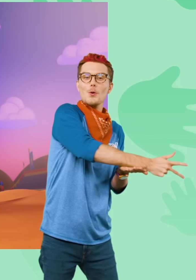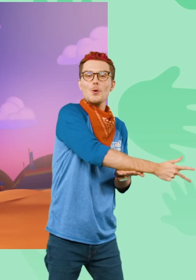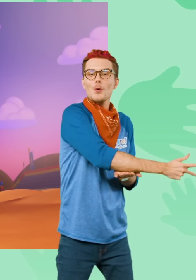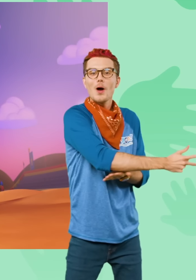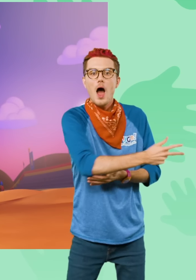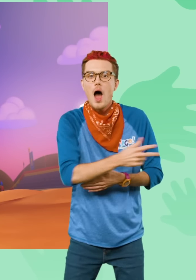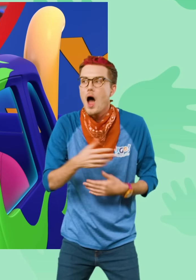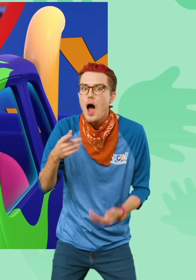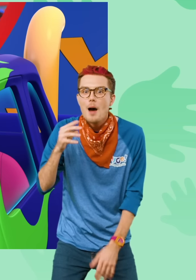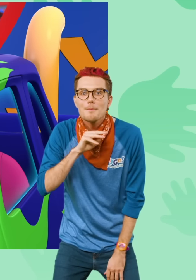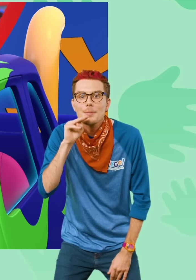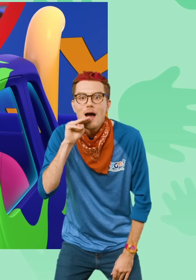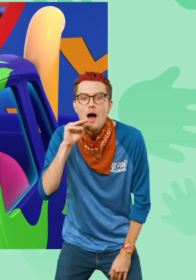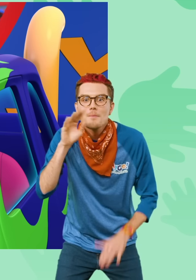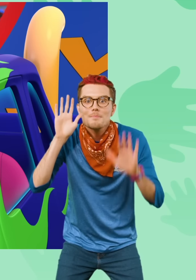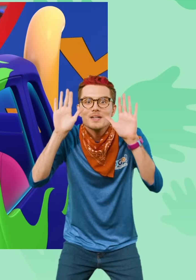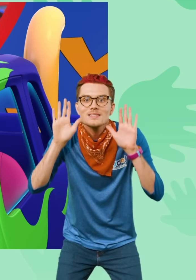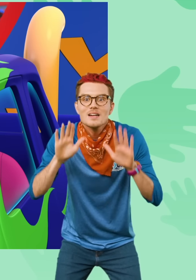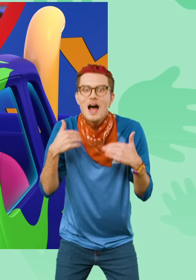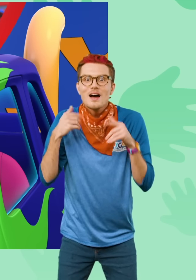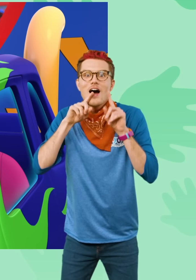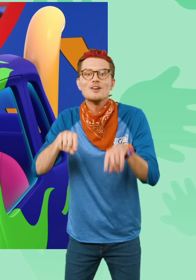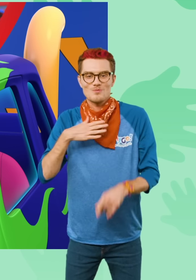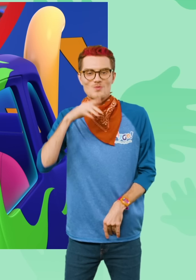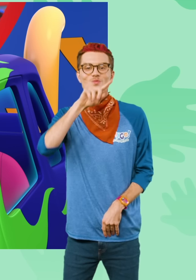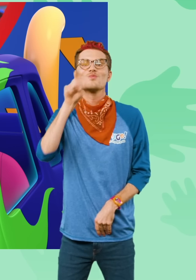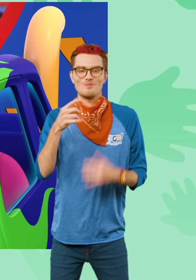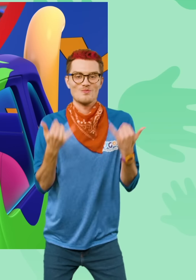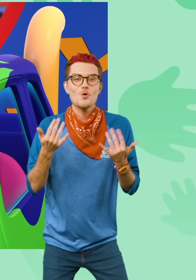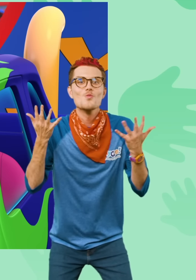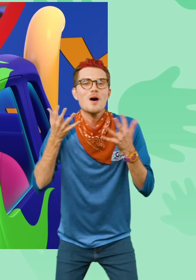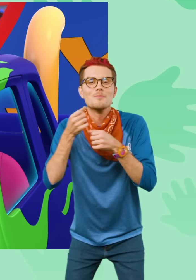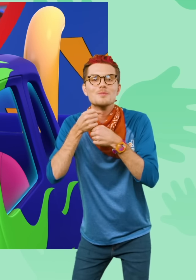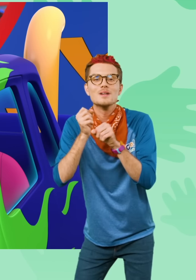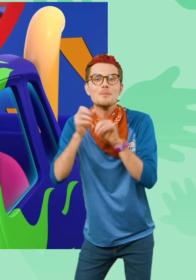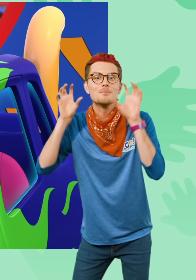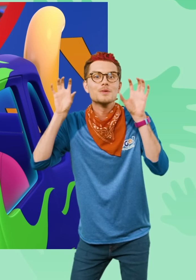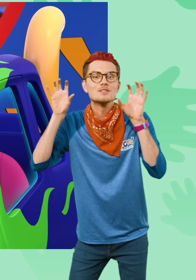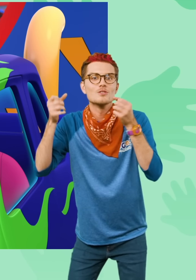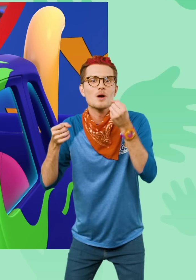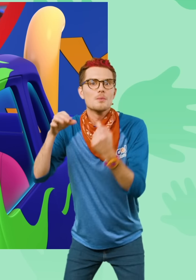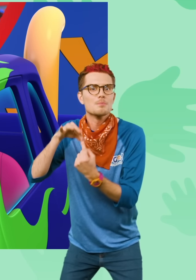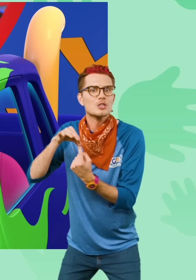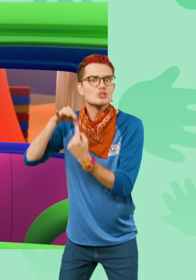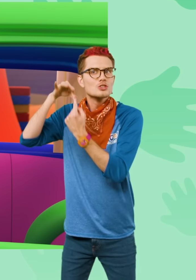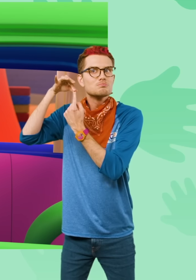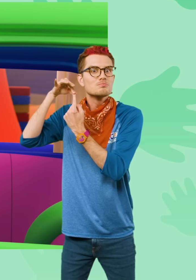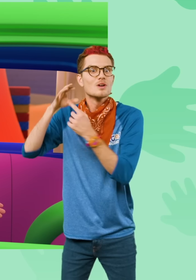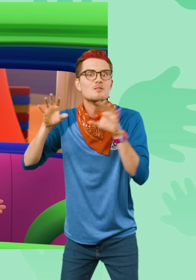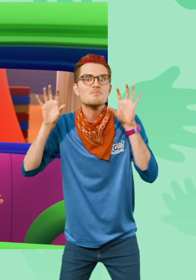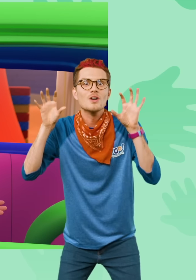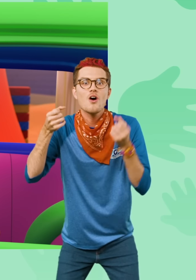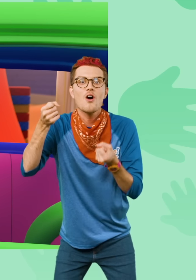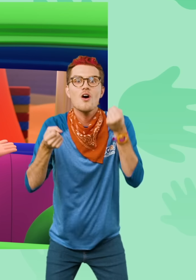That was amazing! and I have the answer to my question. What